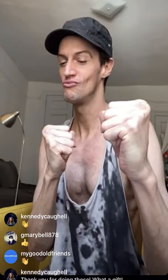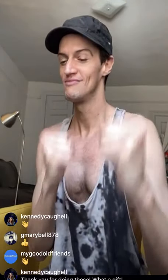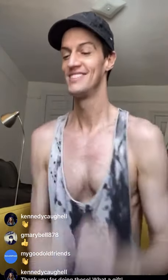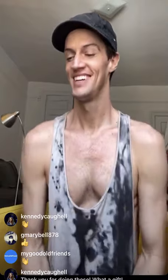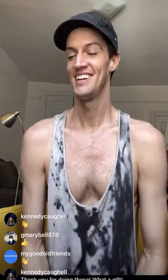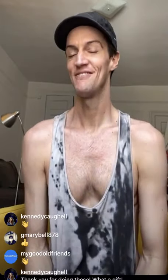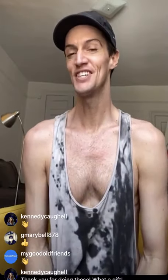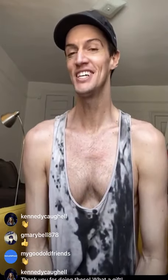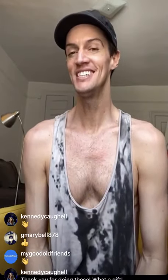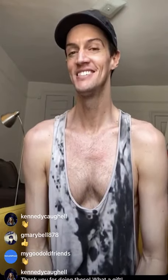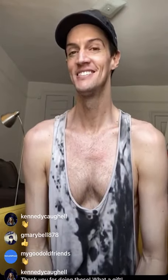Fishing.